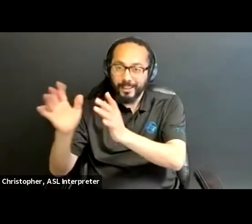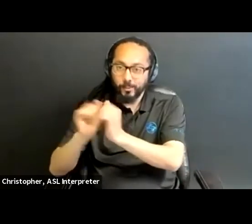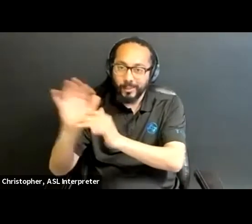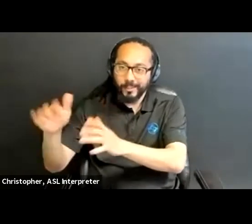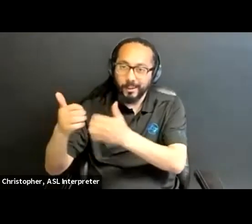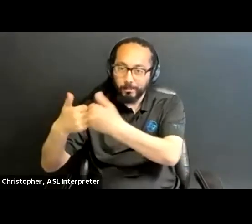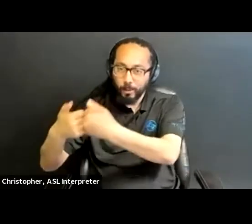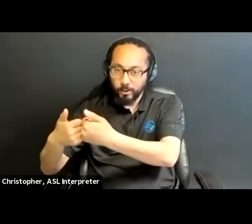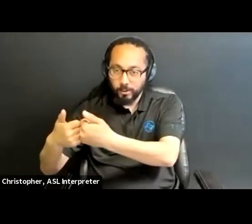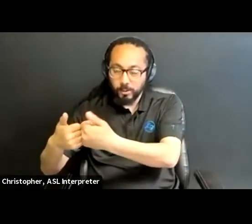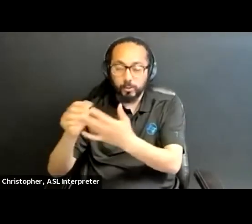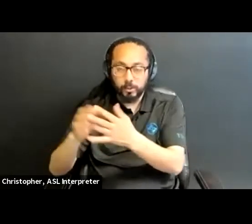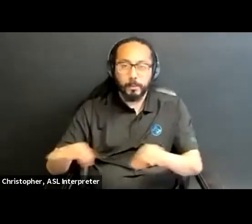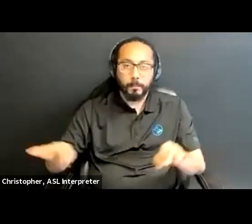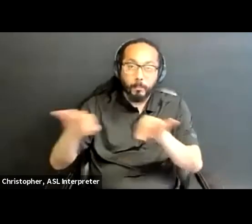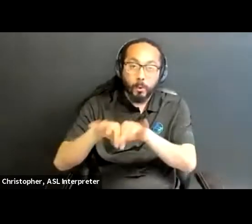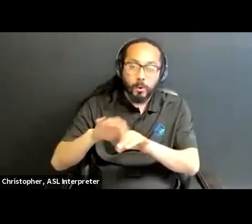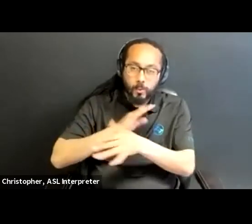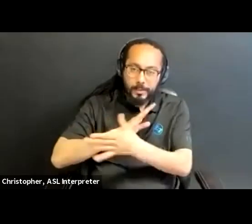young.